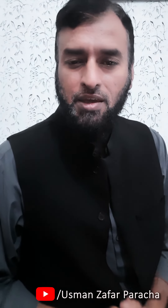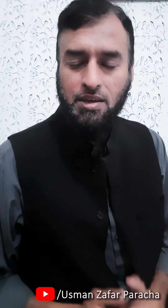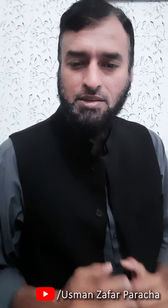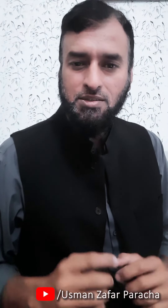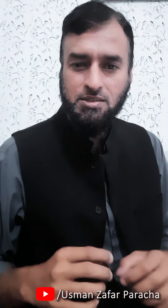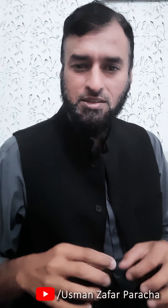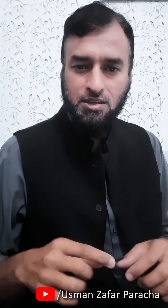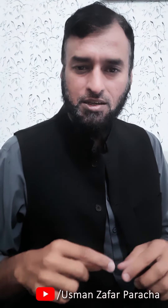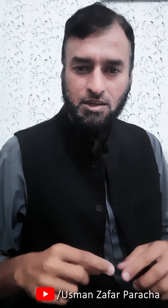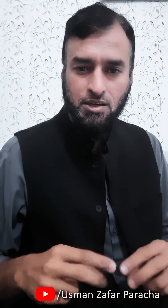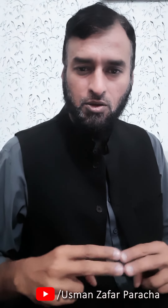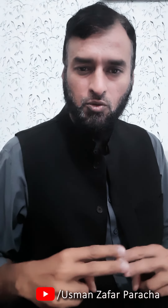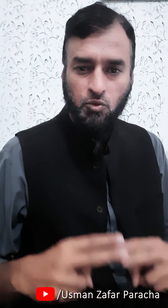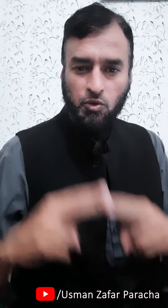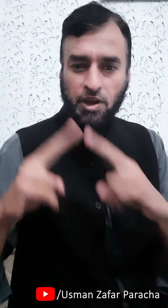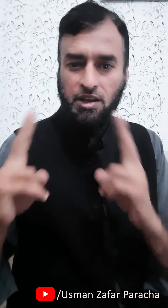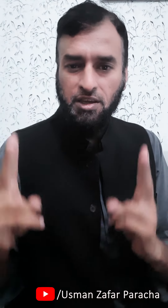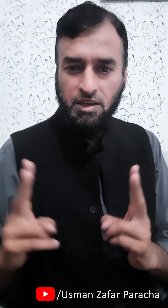is very